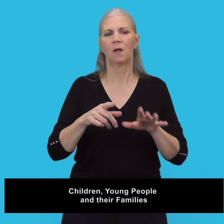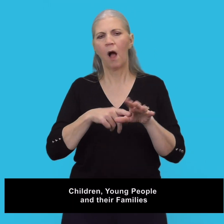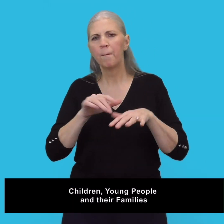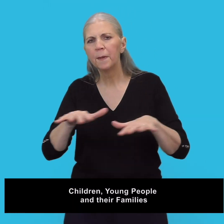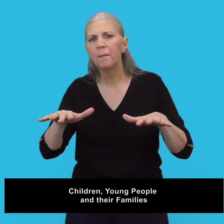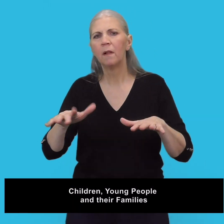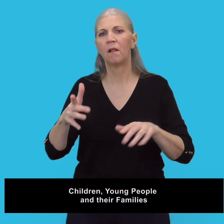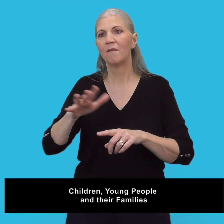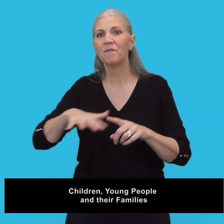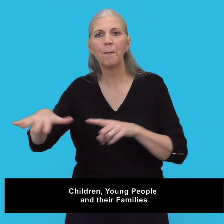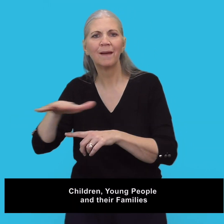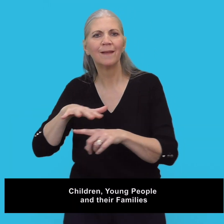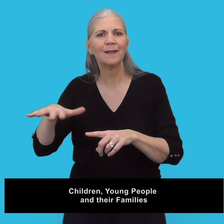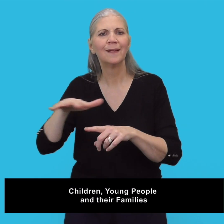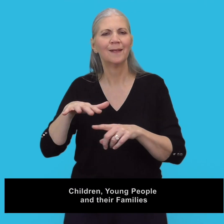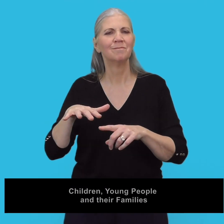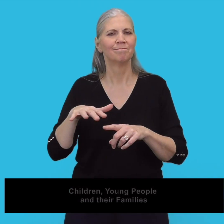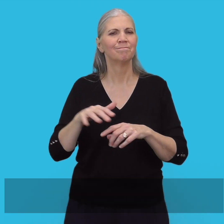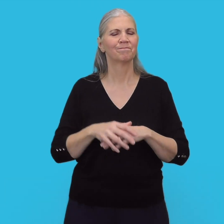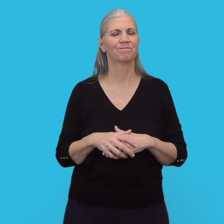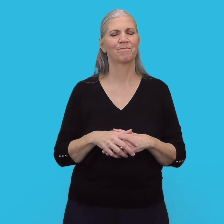Children, young people and their families.